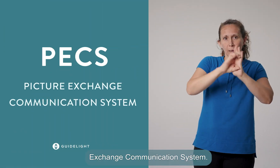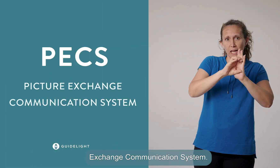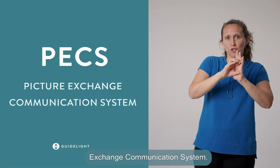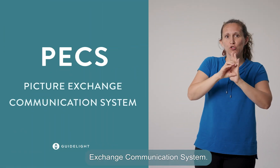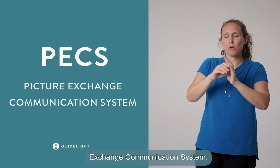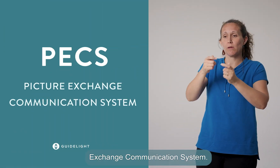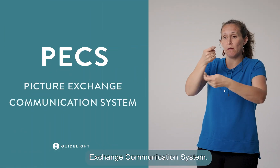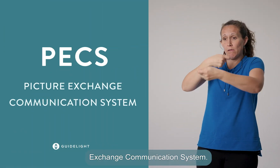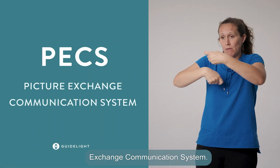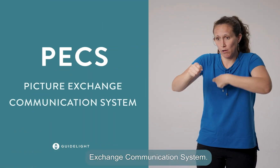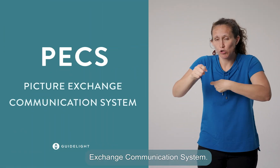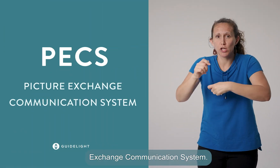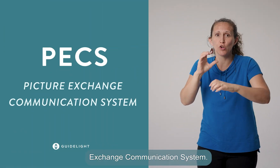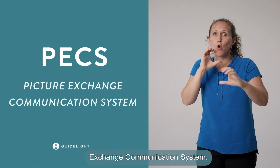Exchange Communication System.